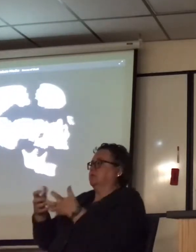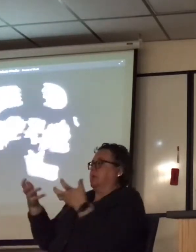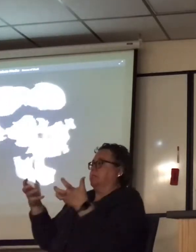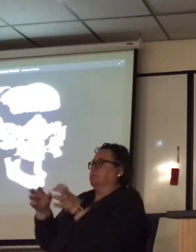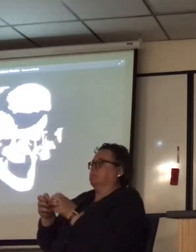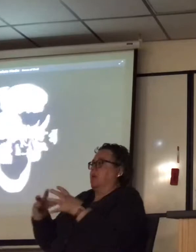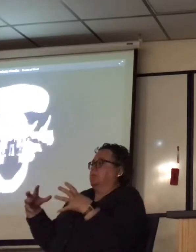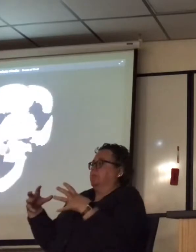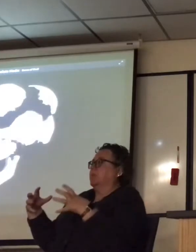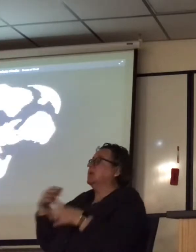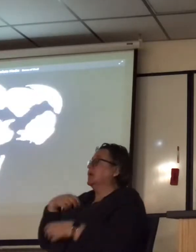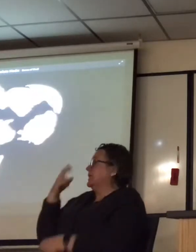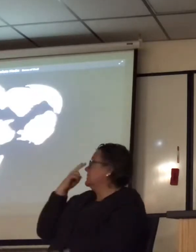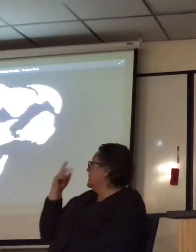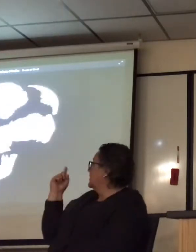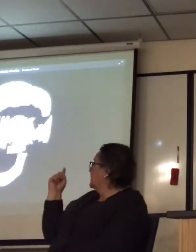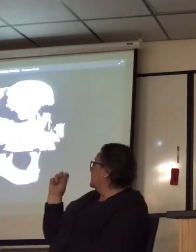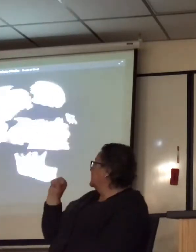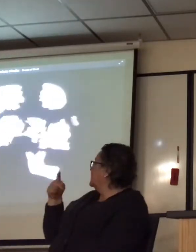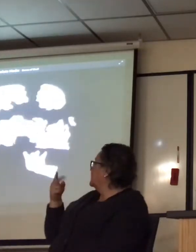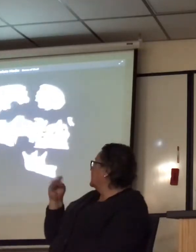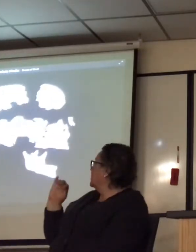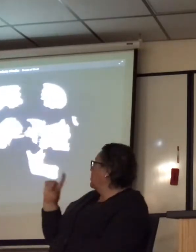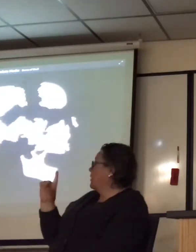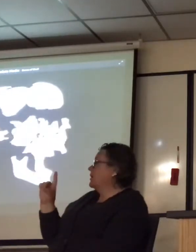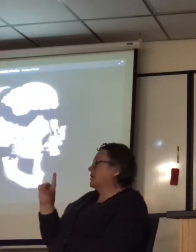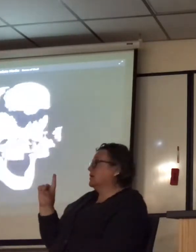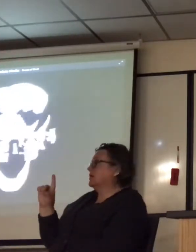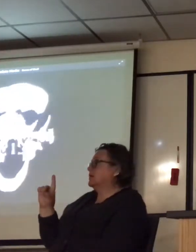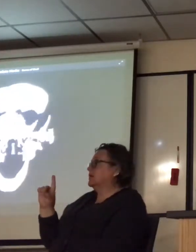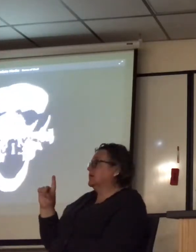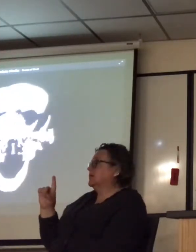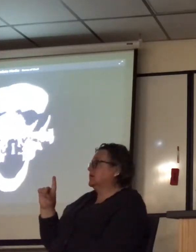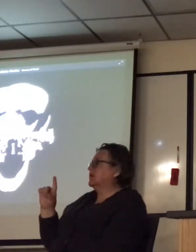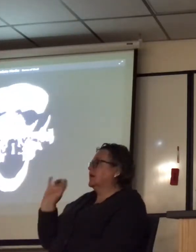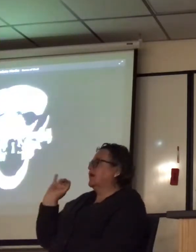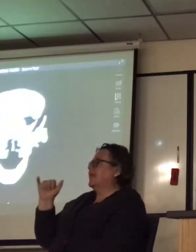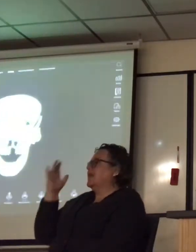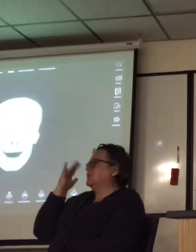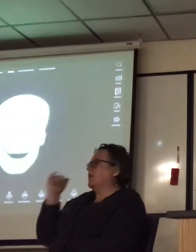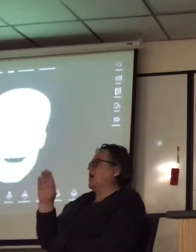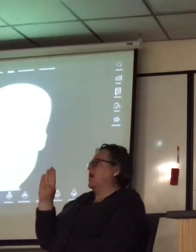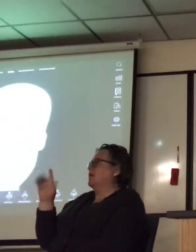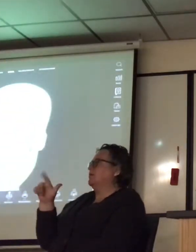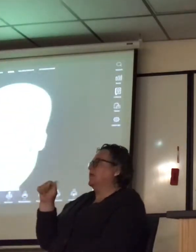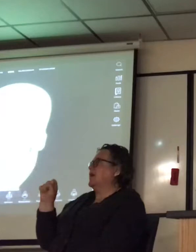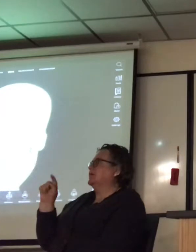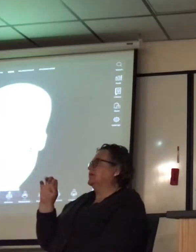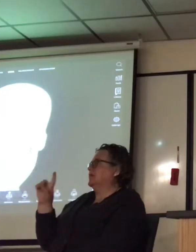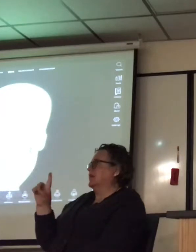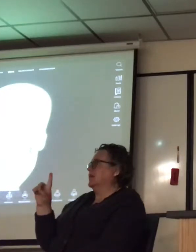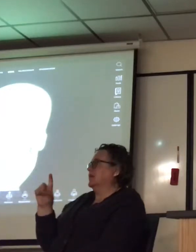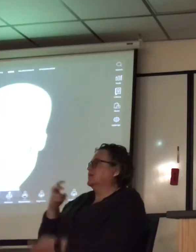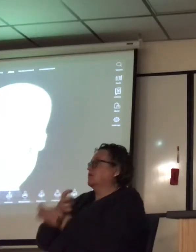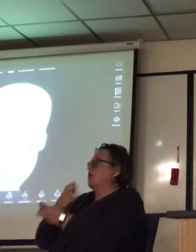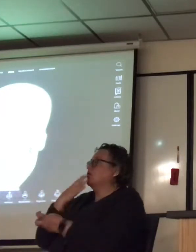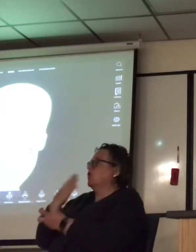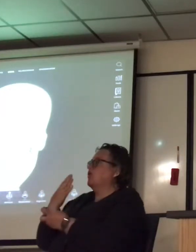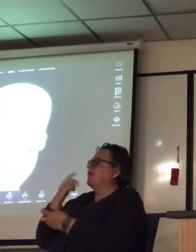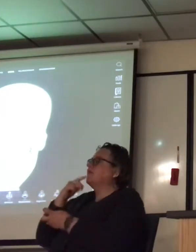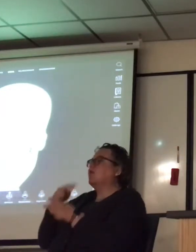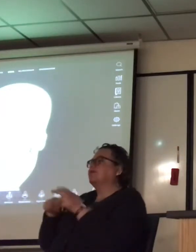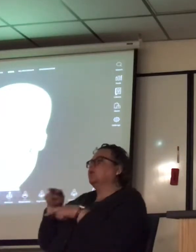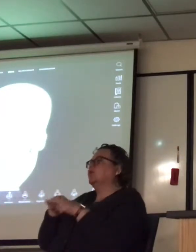If you played around with that, can you see the sphenoid bone inside there when you blasted it out? That's why the blasted skull is good to use for trying to view those